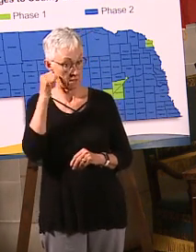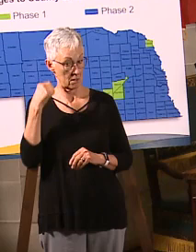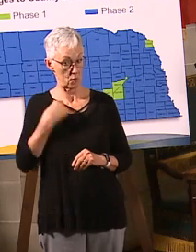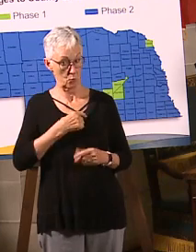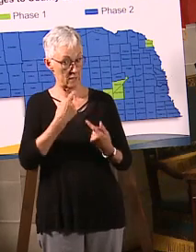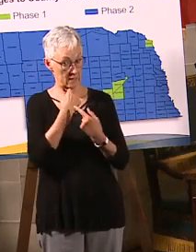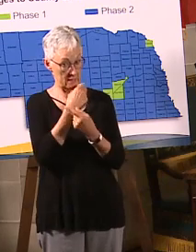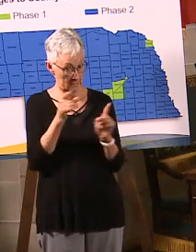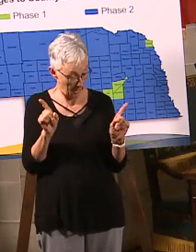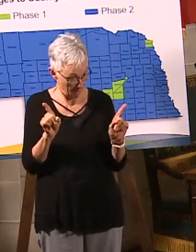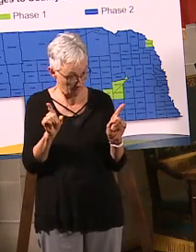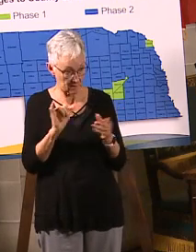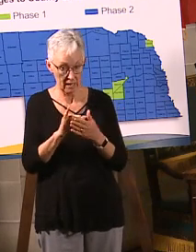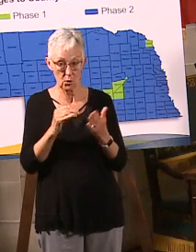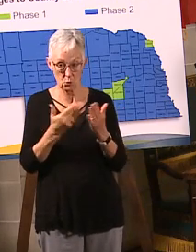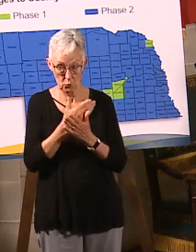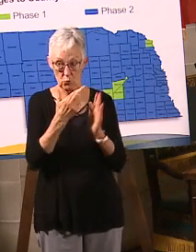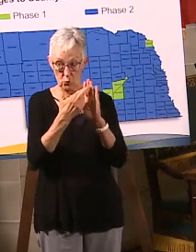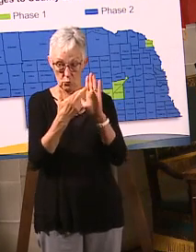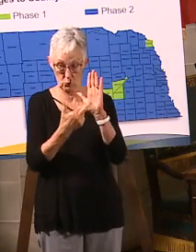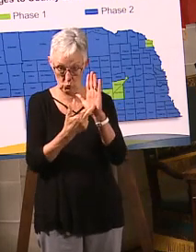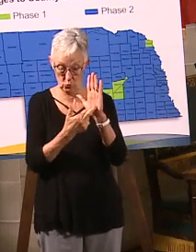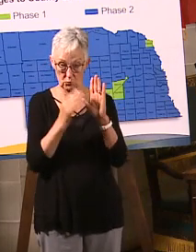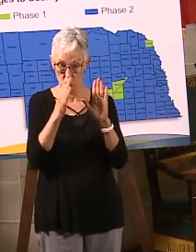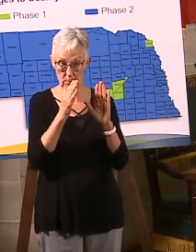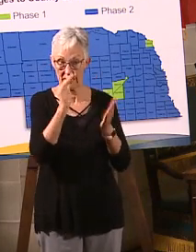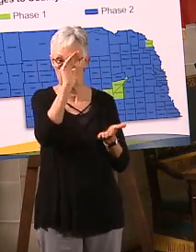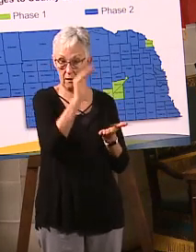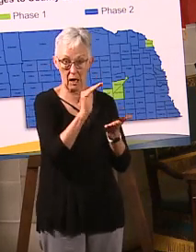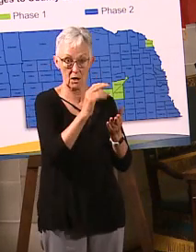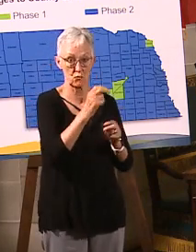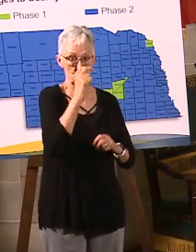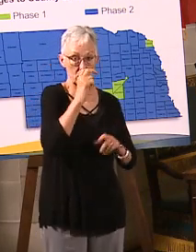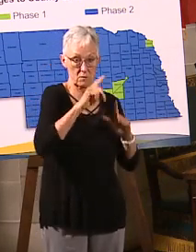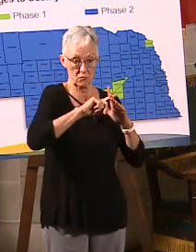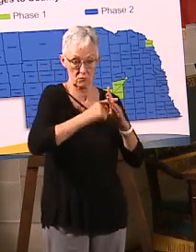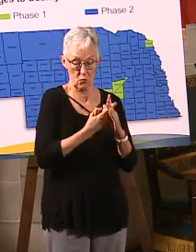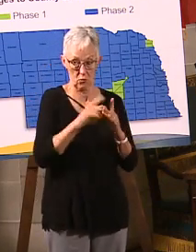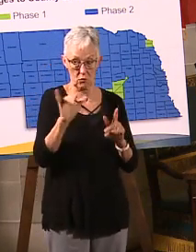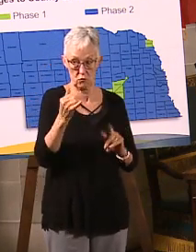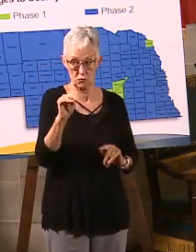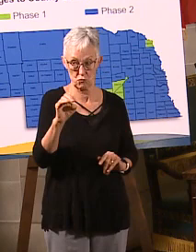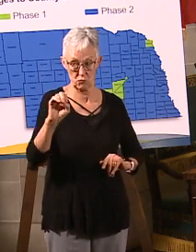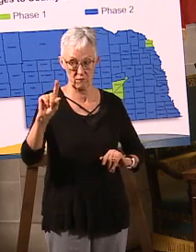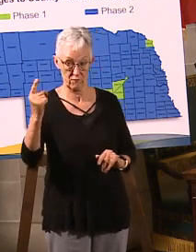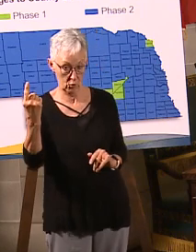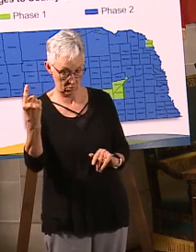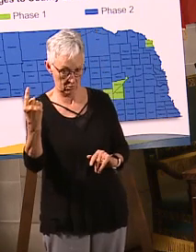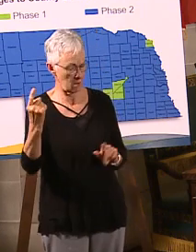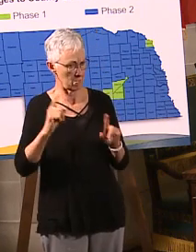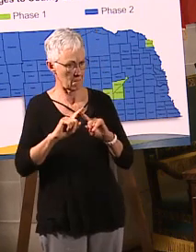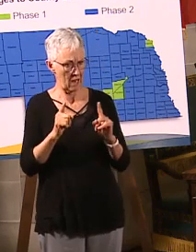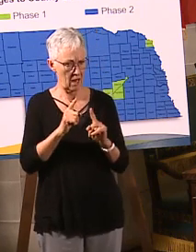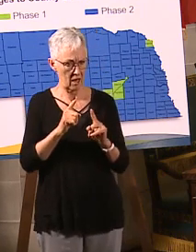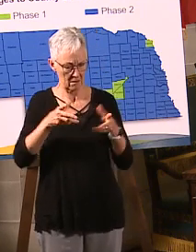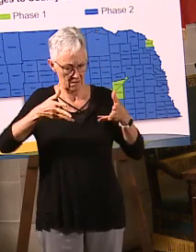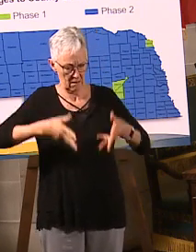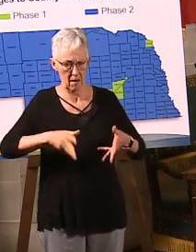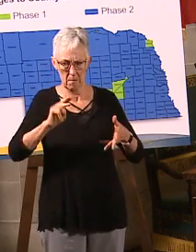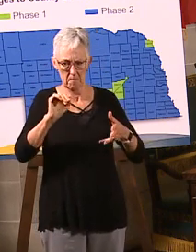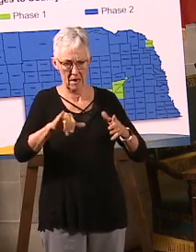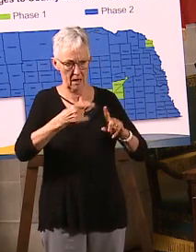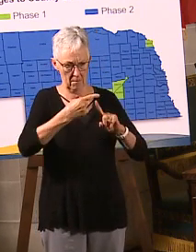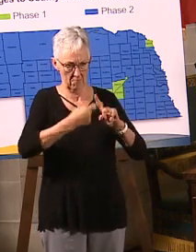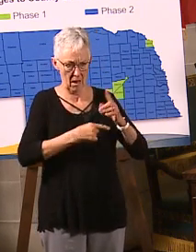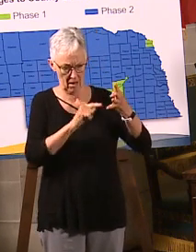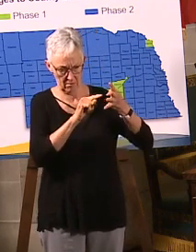restrictions starting June 1st, that through the rest of the month of May, the DHMs and guidance and all the other things, the restrictions